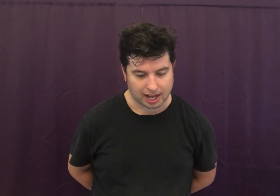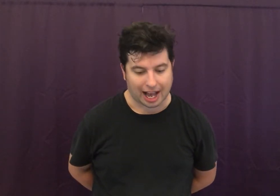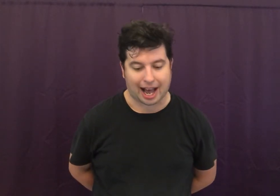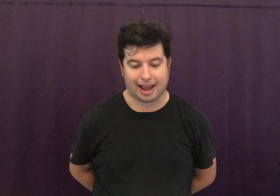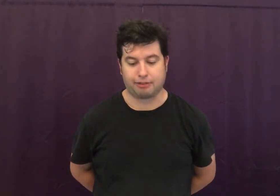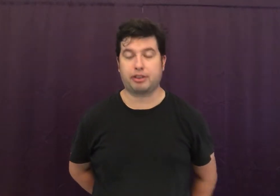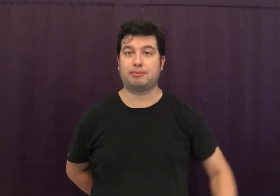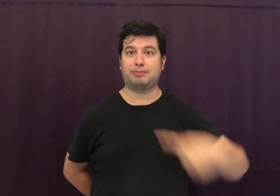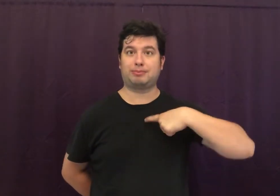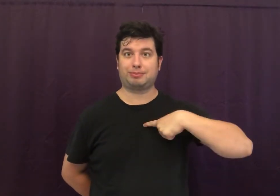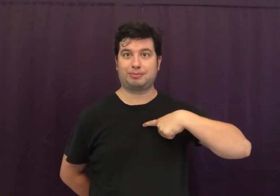I've